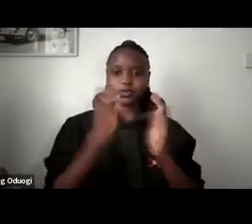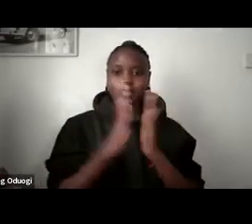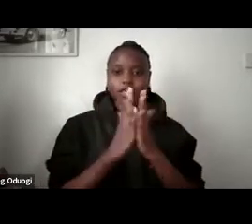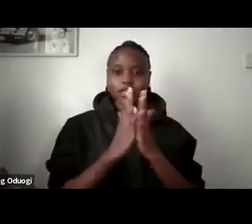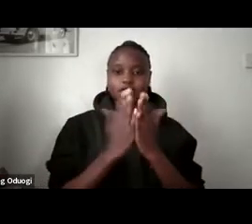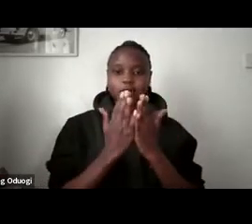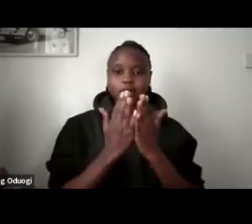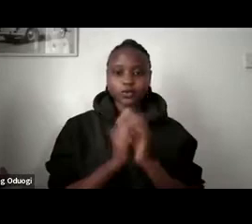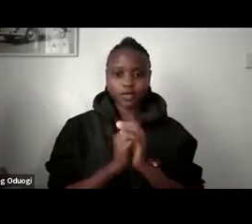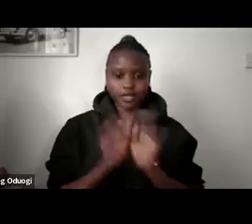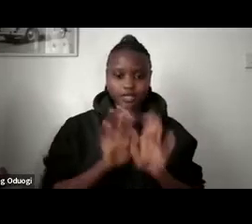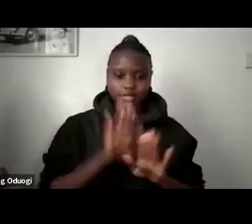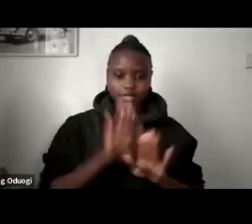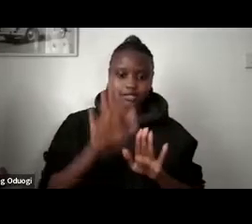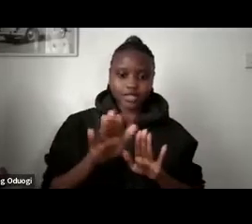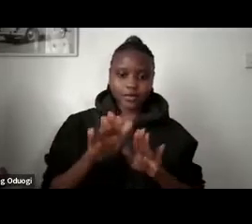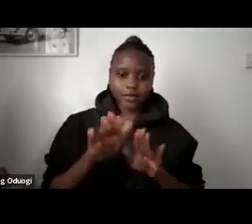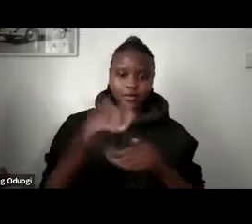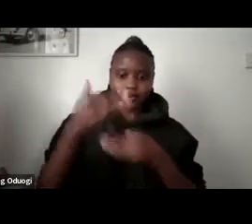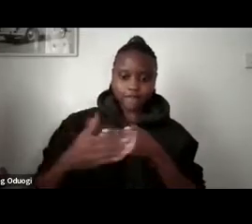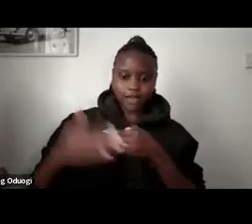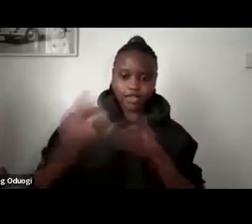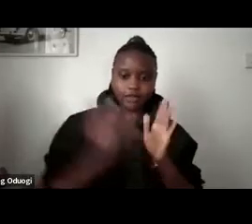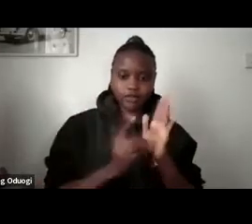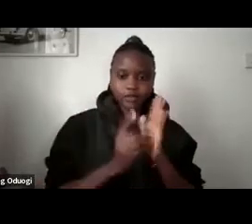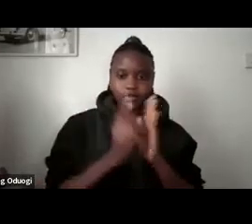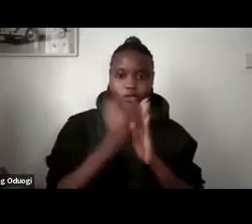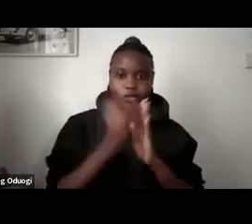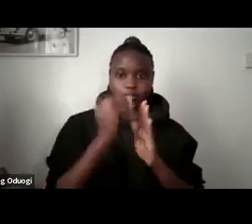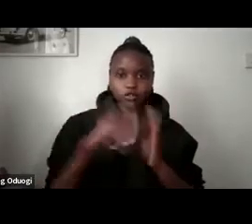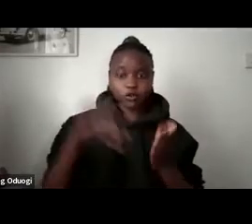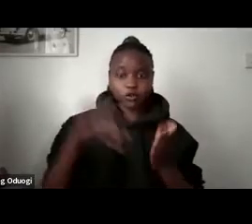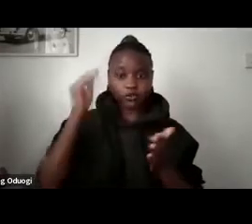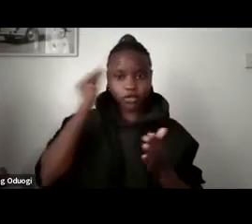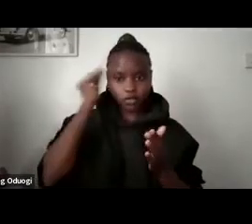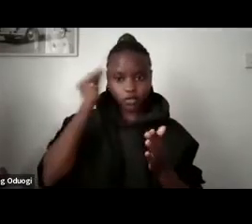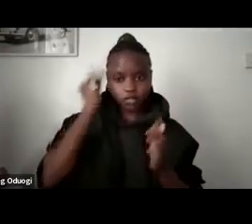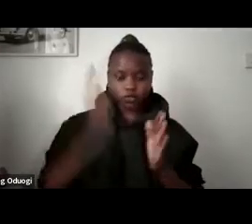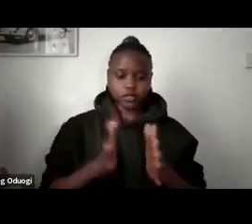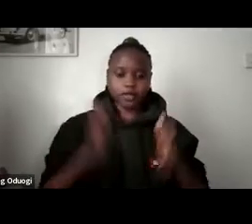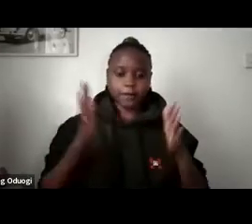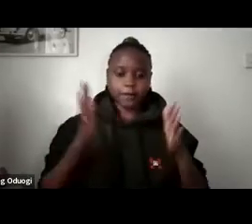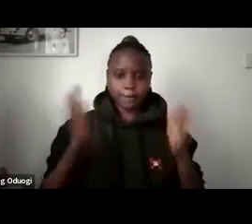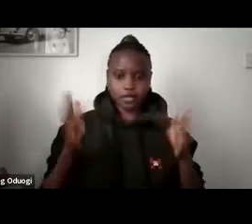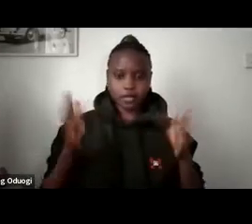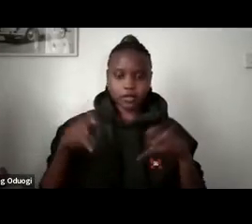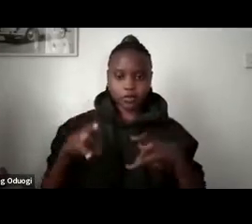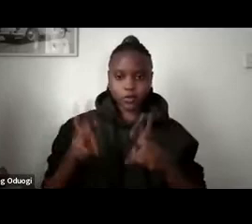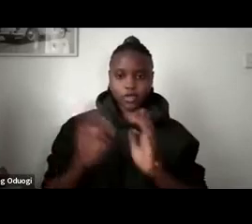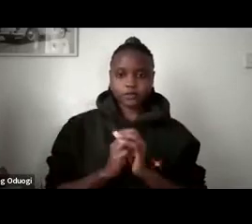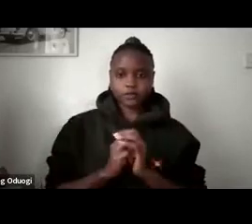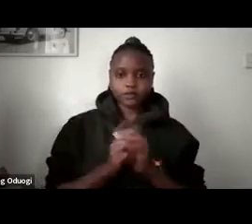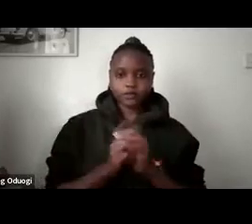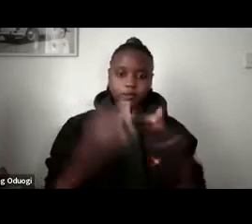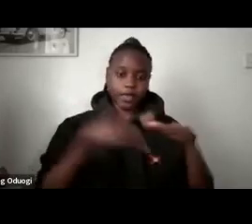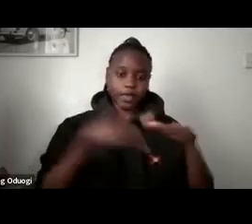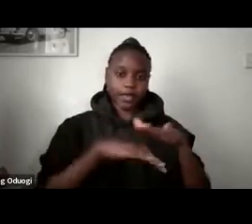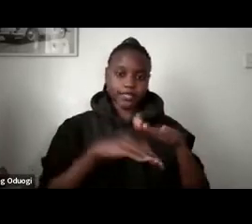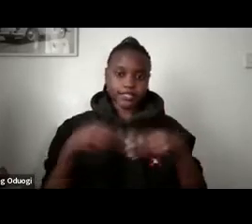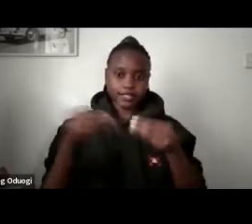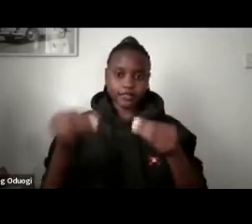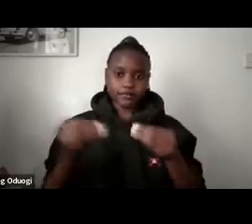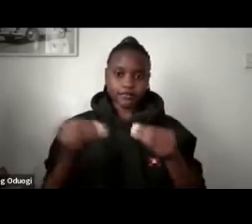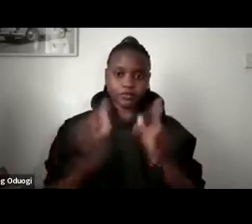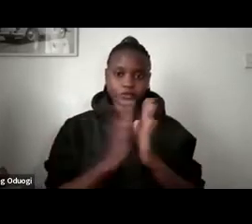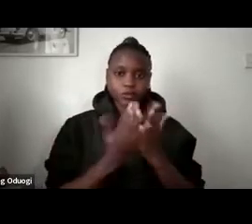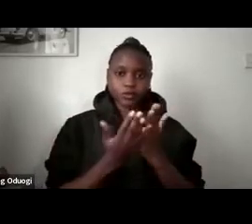step further for the development of education in a big way. And it also gave access to books for French